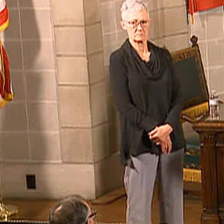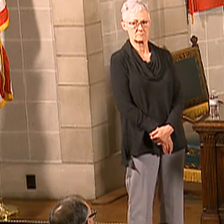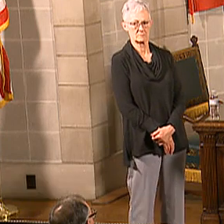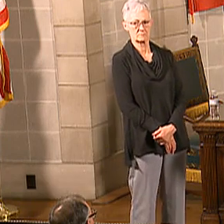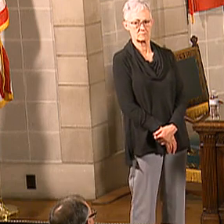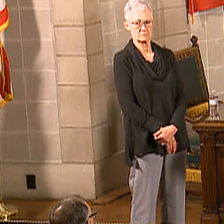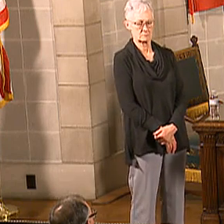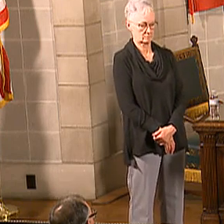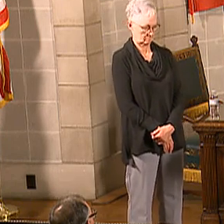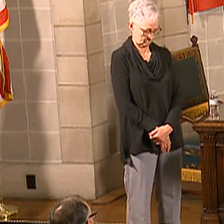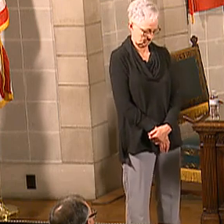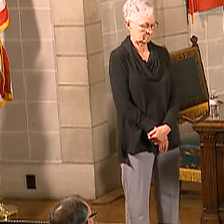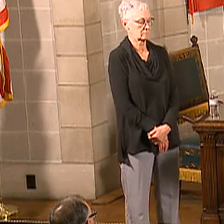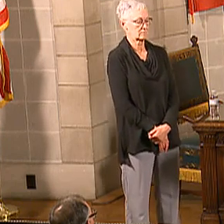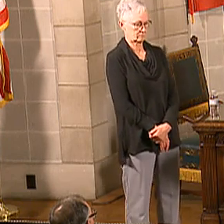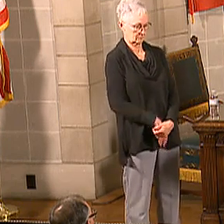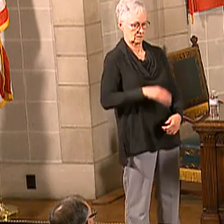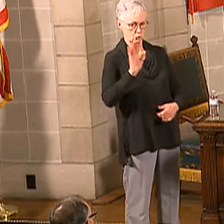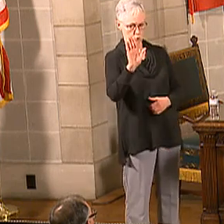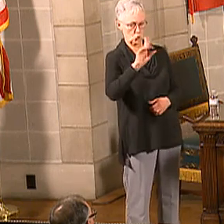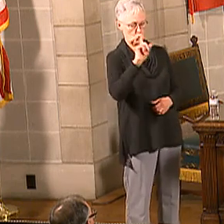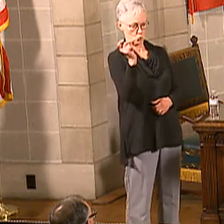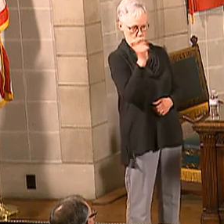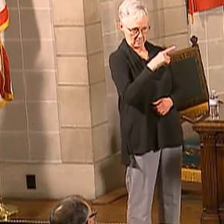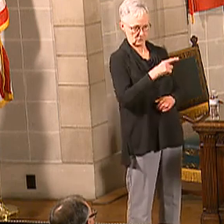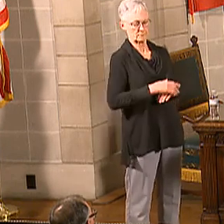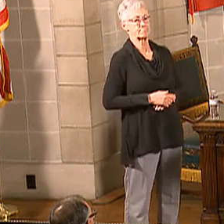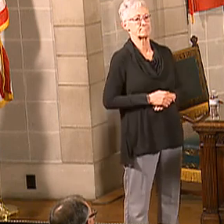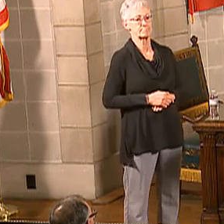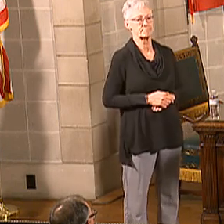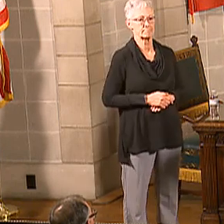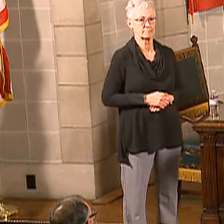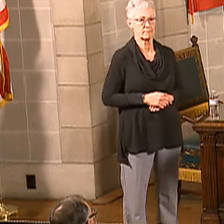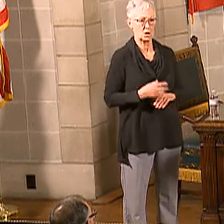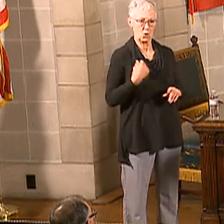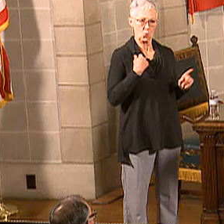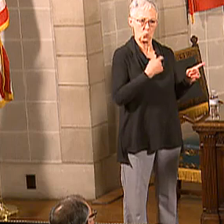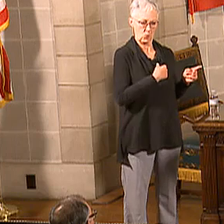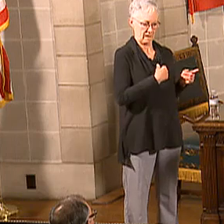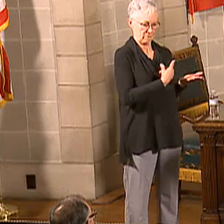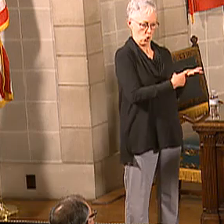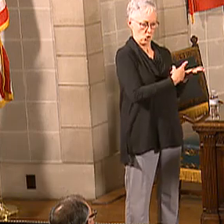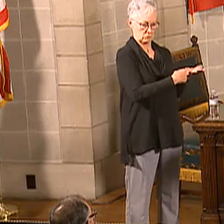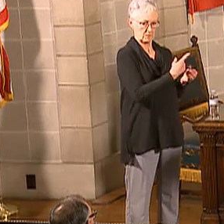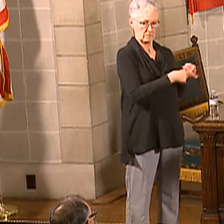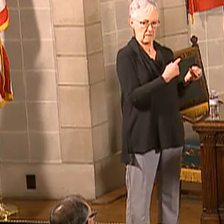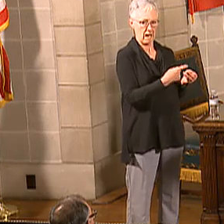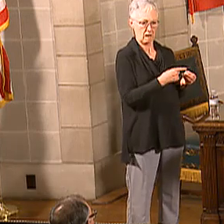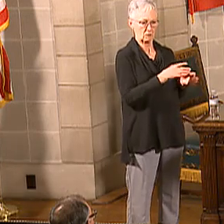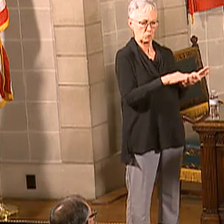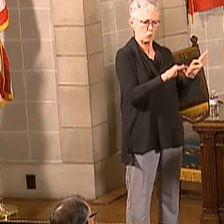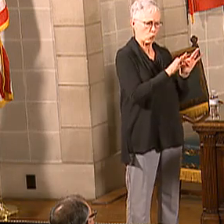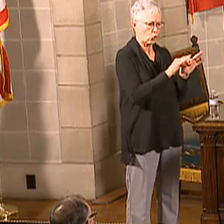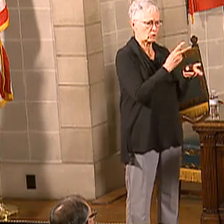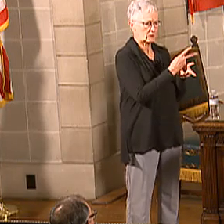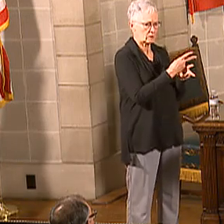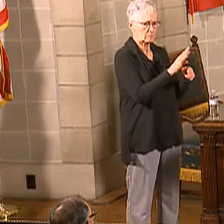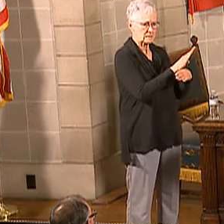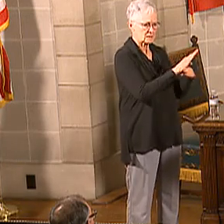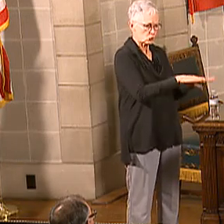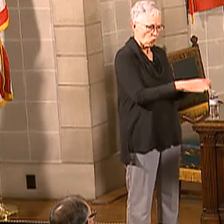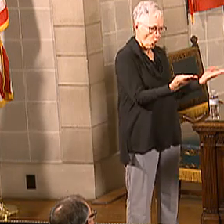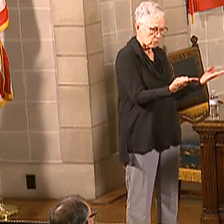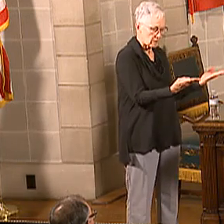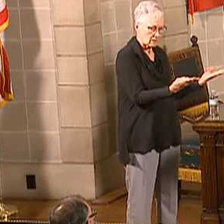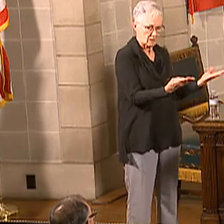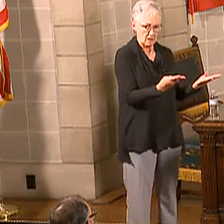that aren't important? Right, so the question was, has been keeping businesses open been prioritized over slowing the spread? And the answer is,